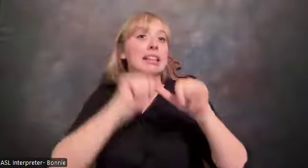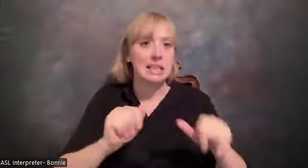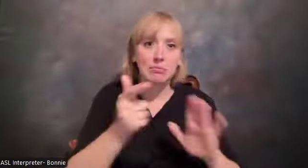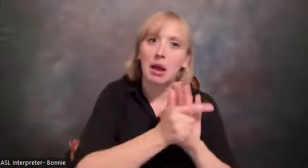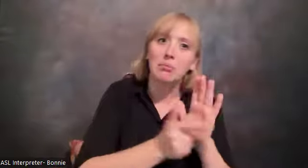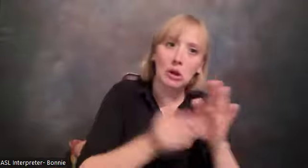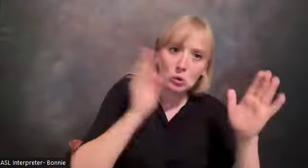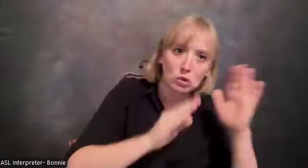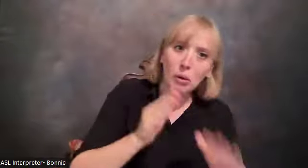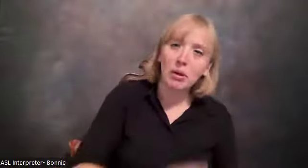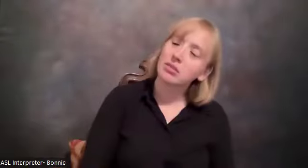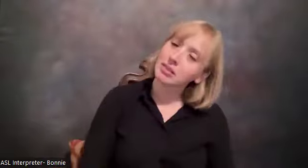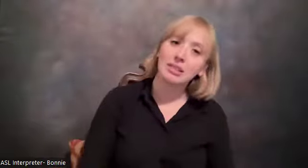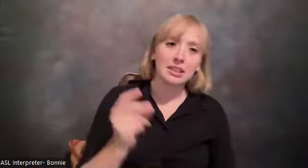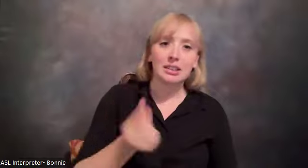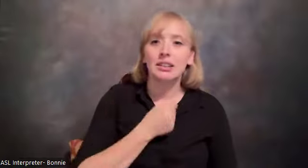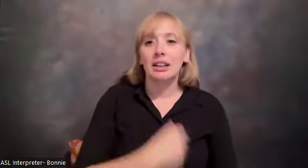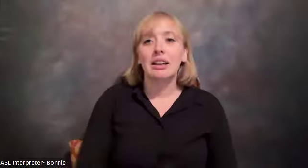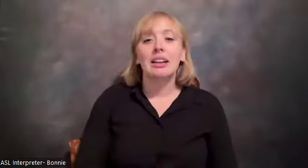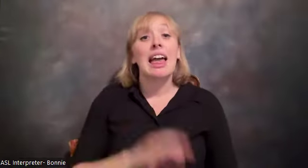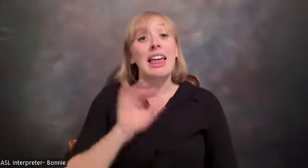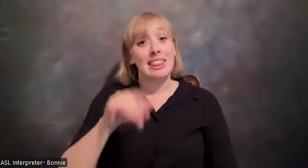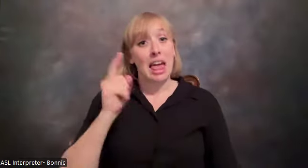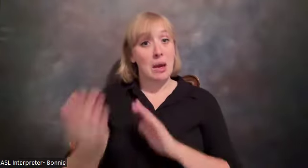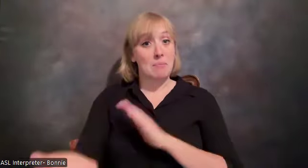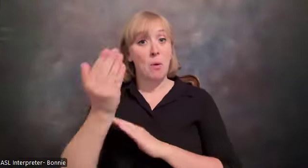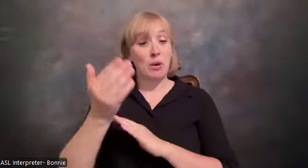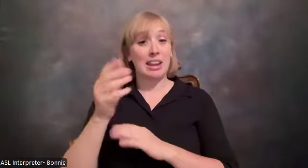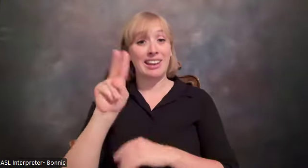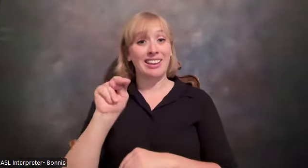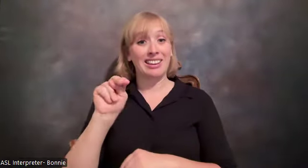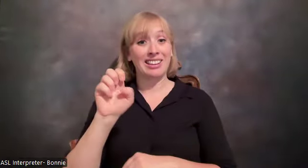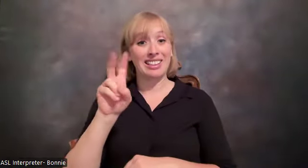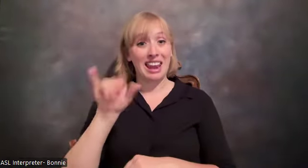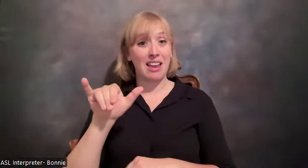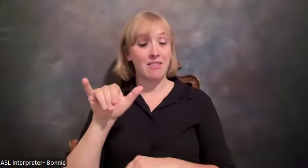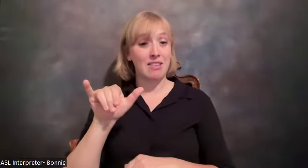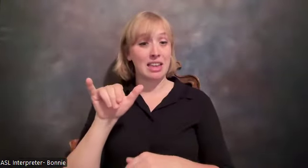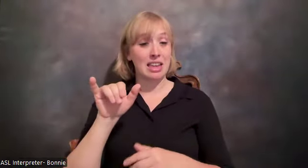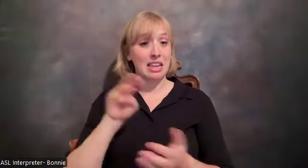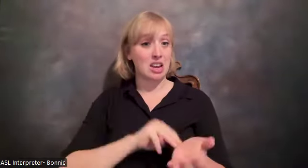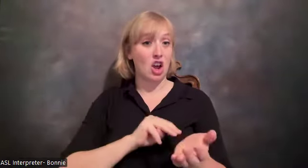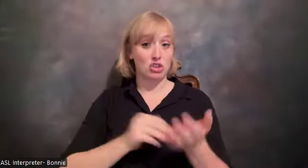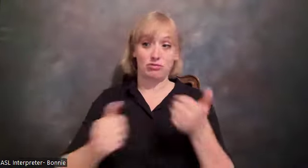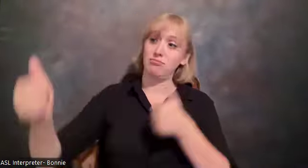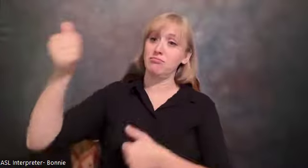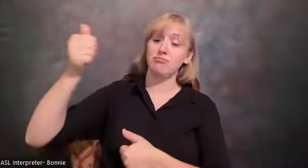same time. That particular morning, the Navy doctors, my Navy superiors were reading new charges on me. This